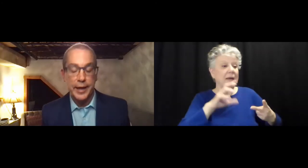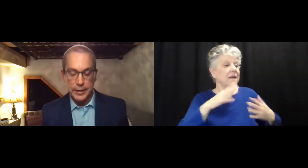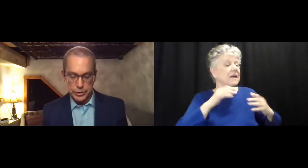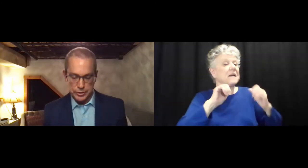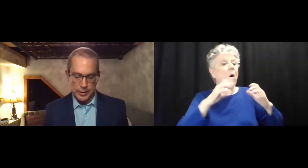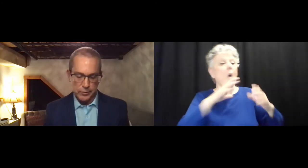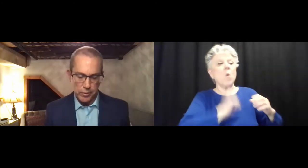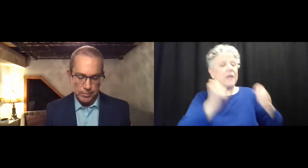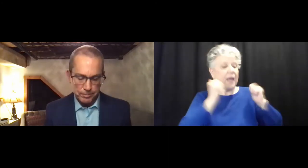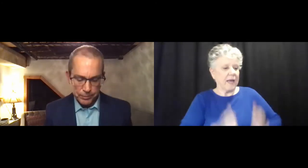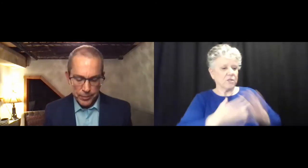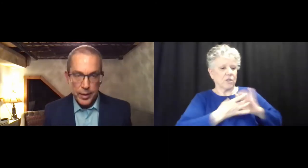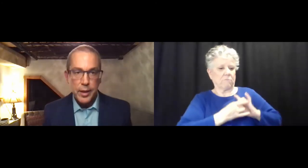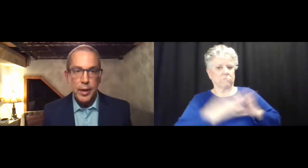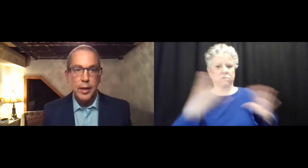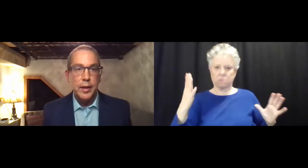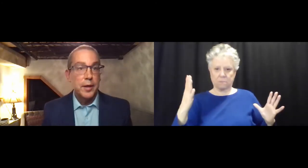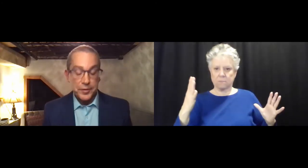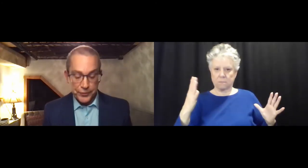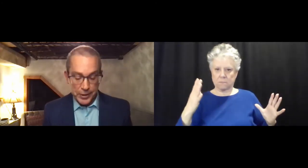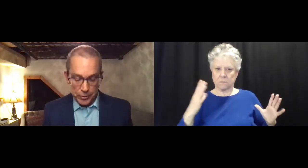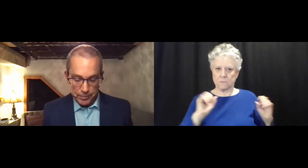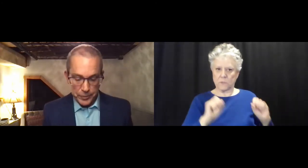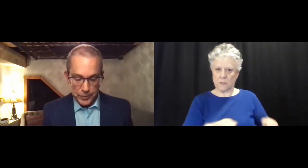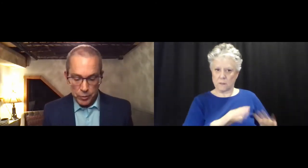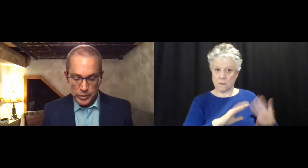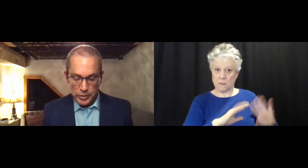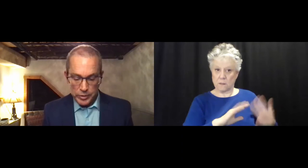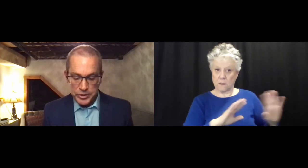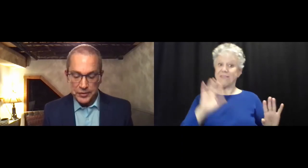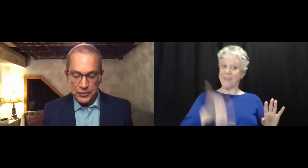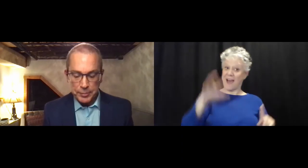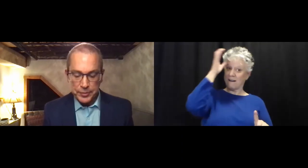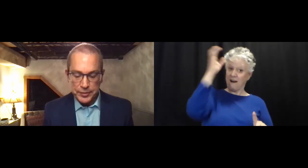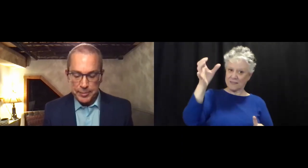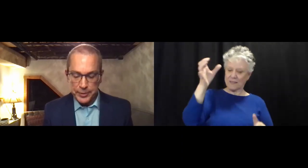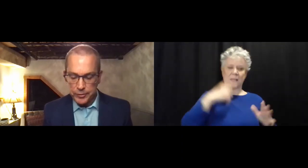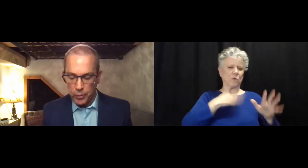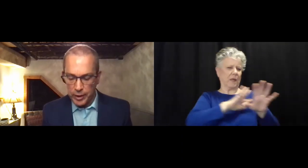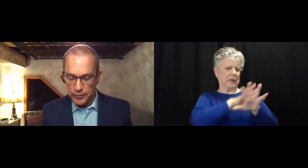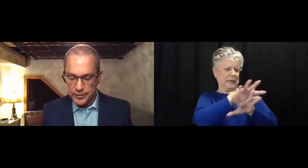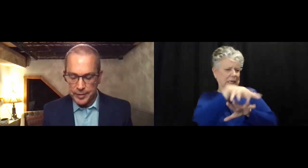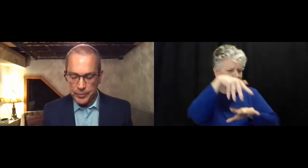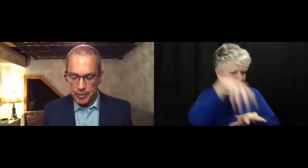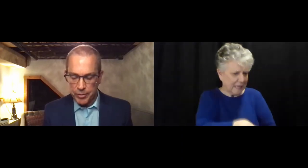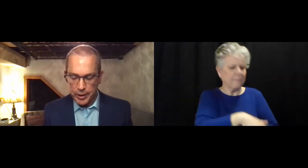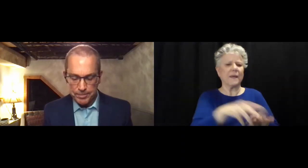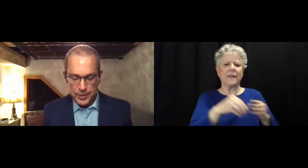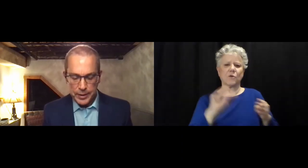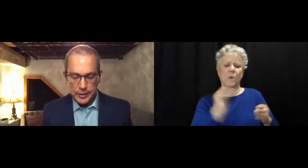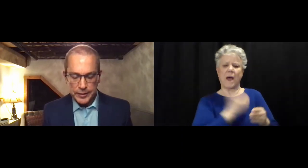old age, end quote. This view, which has seeped deep into the well of contemporary